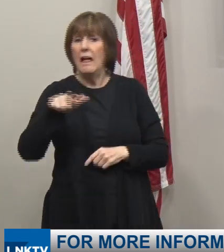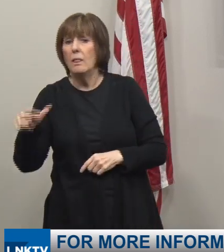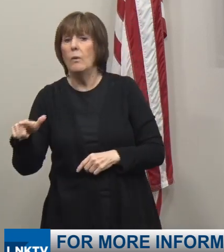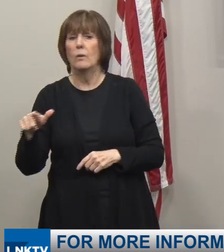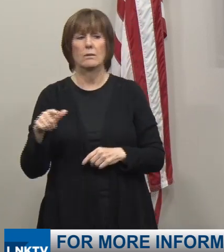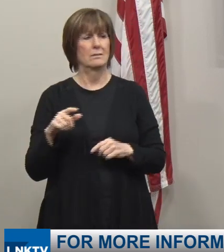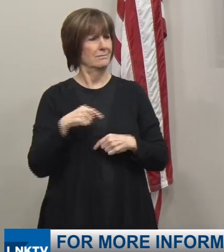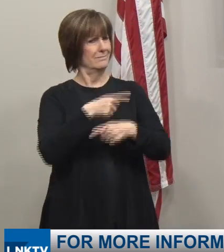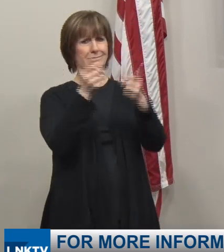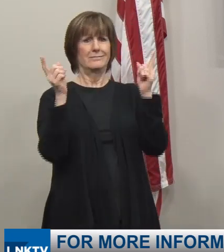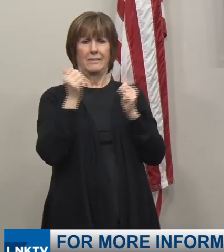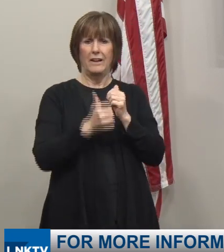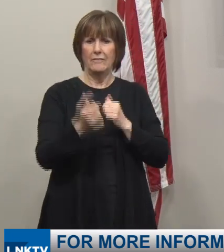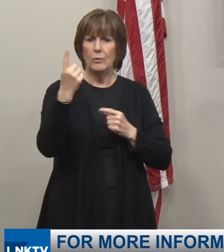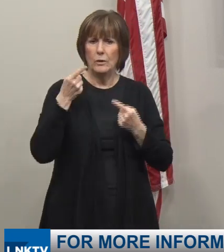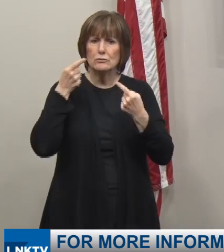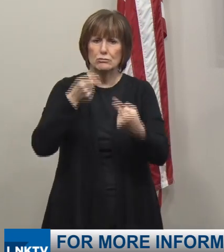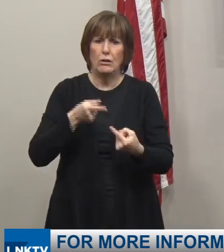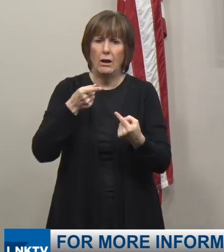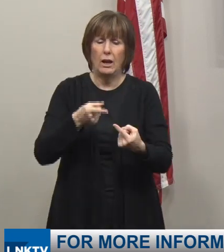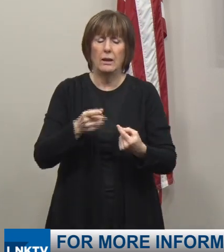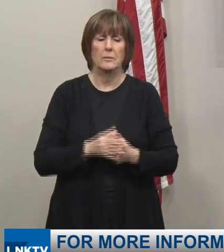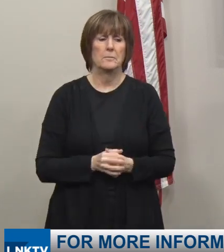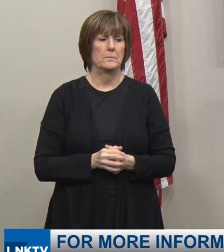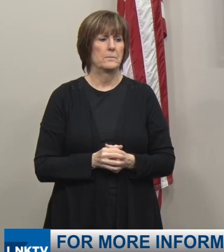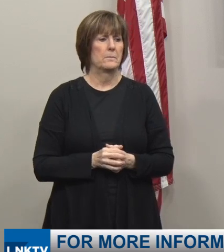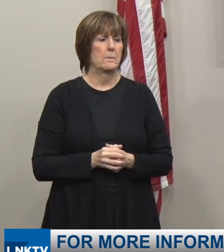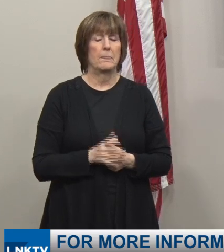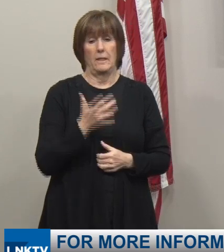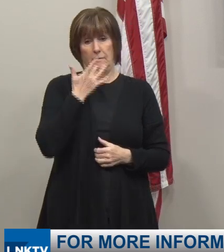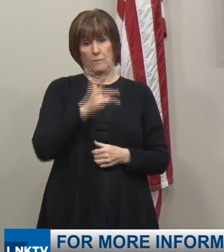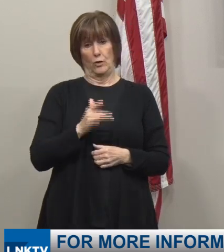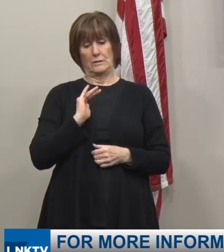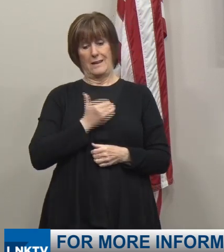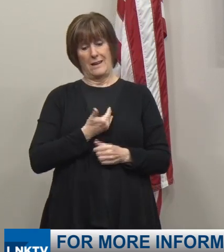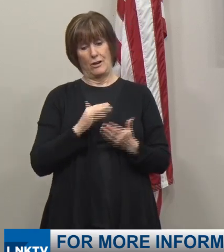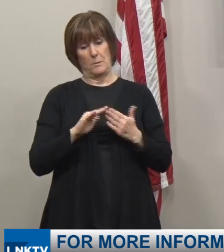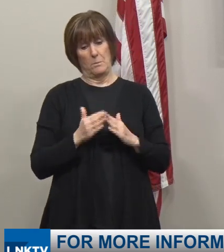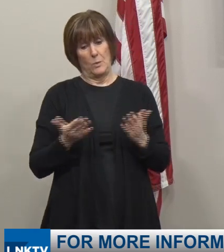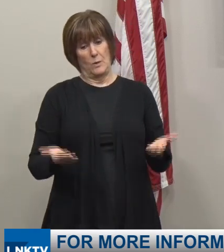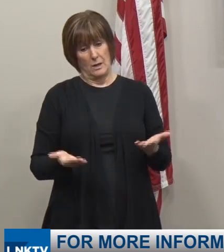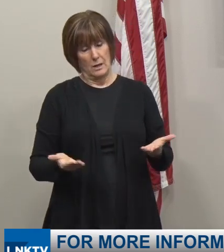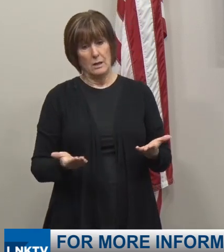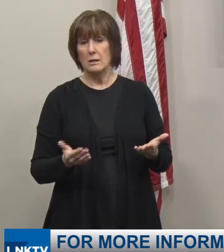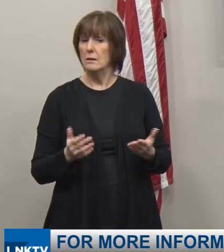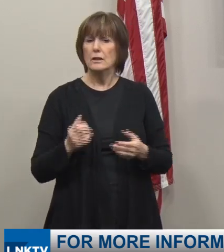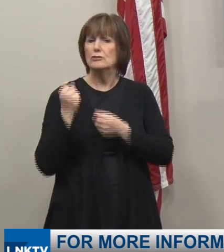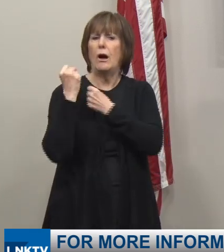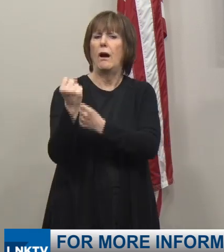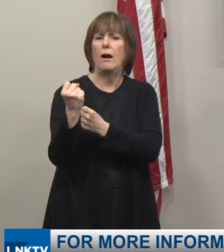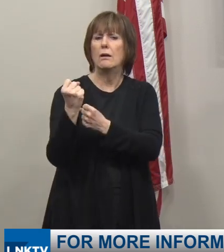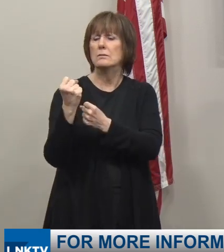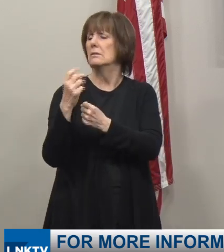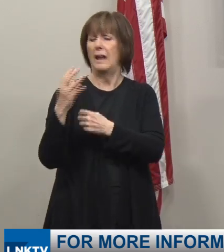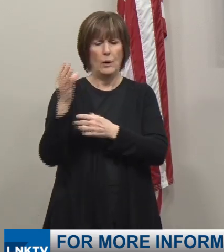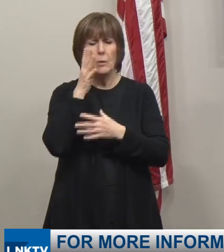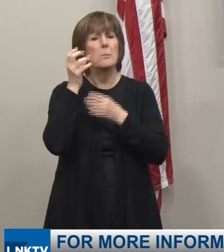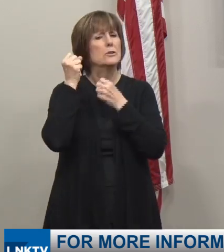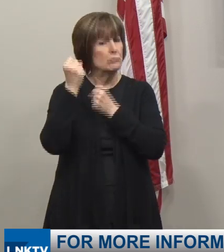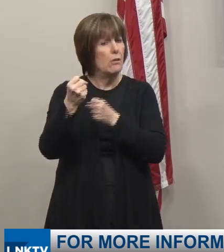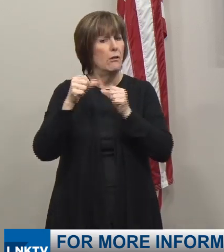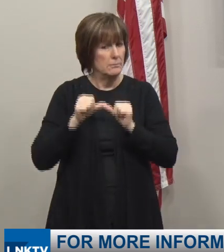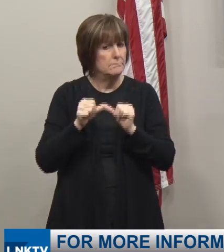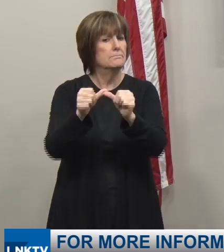are struggling right now. Fortunately, our community has been resilient in the past, and we will be resilient going